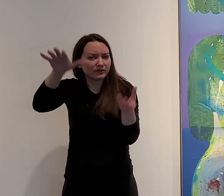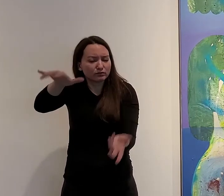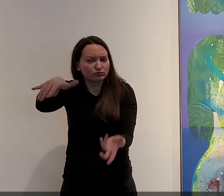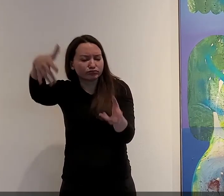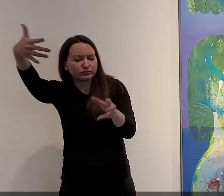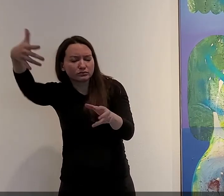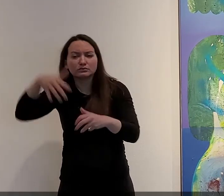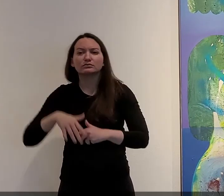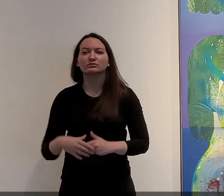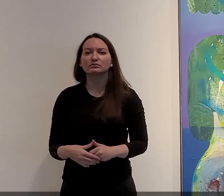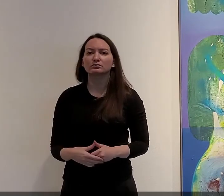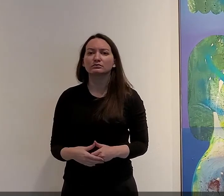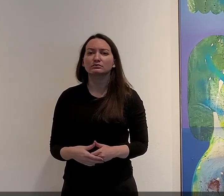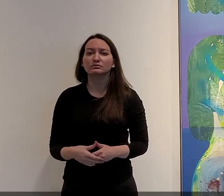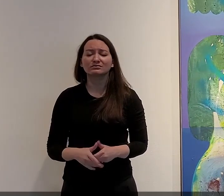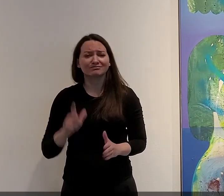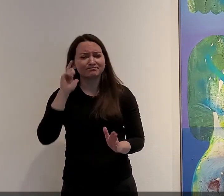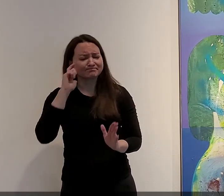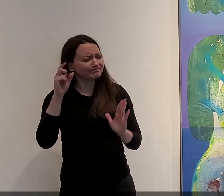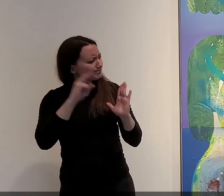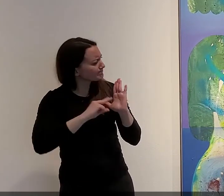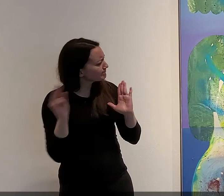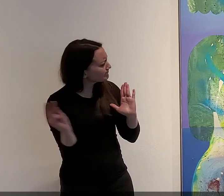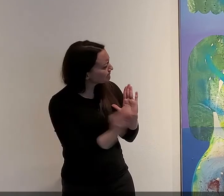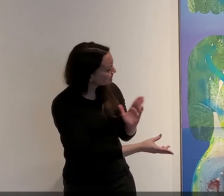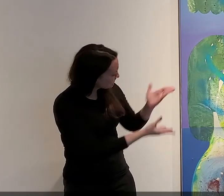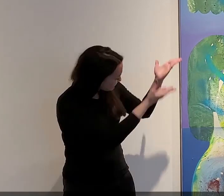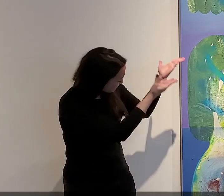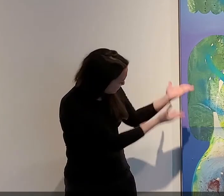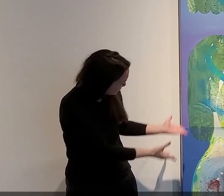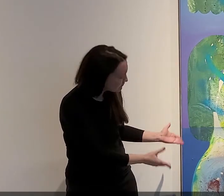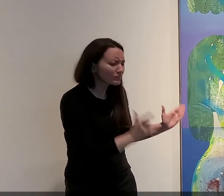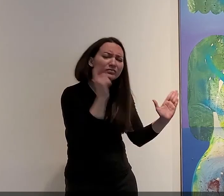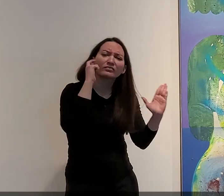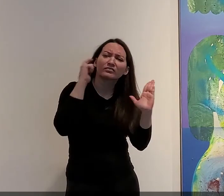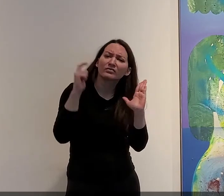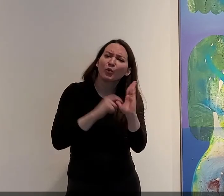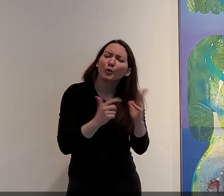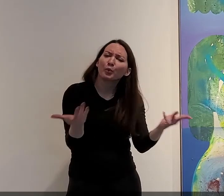As you look at this work, what do you see? What do you feel?